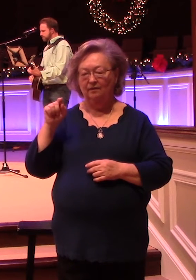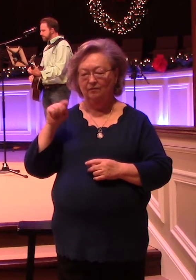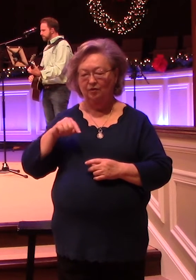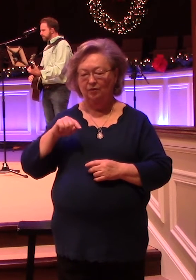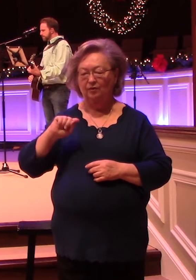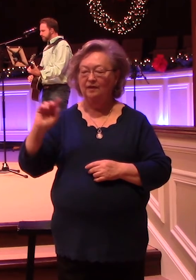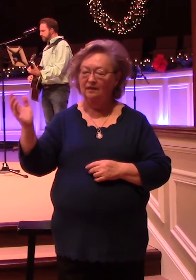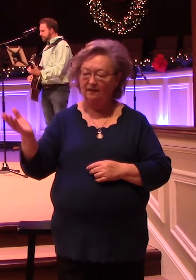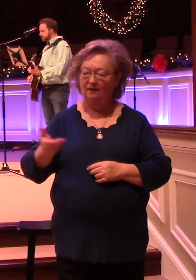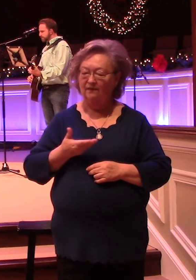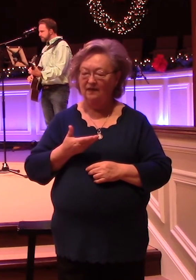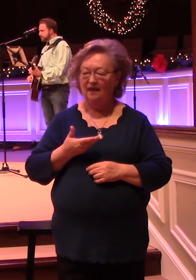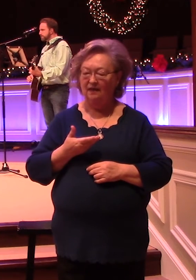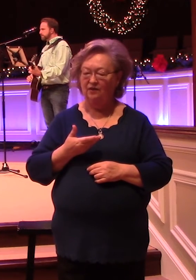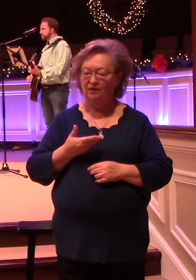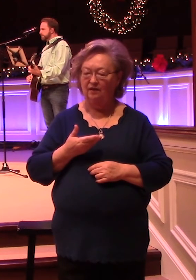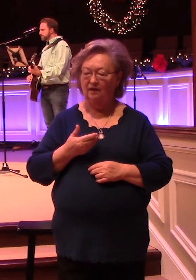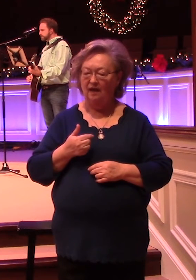I only want you to do